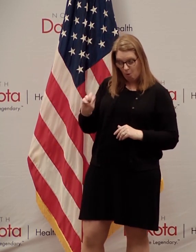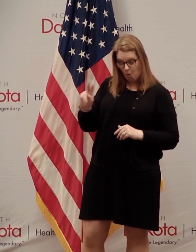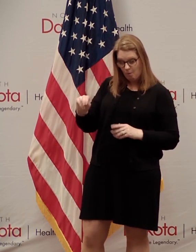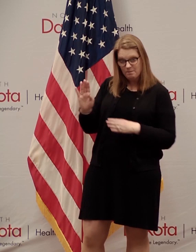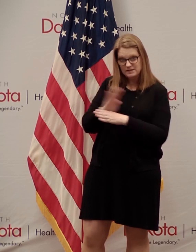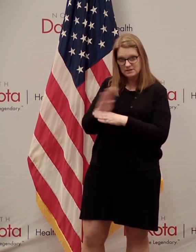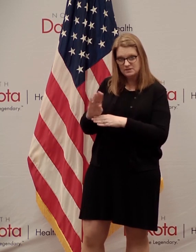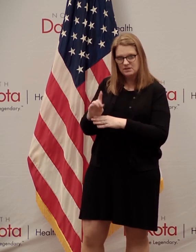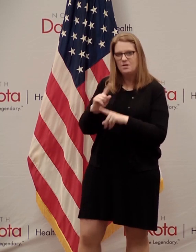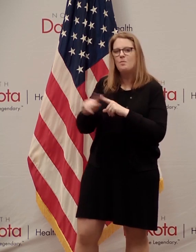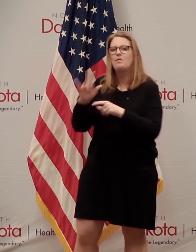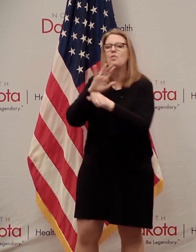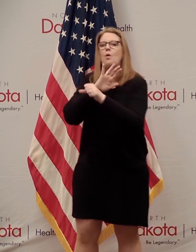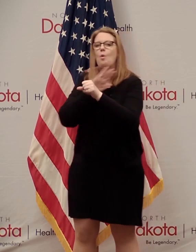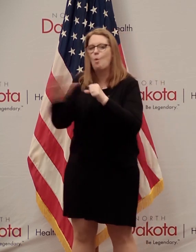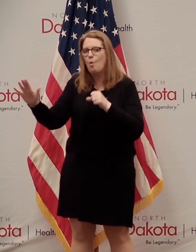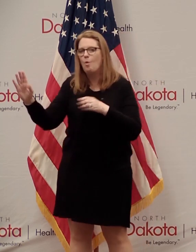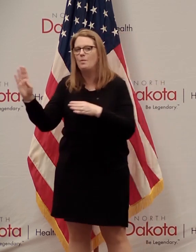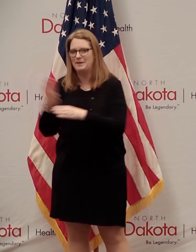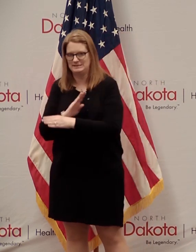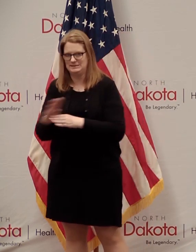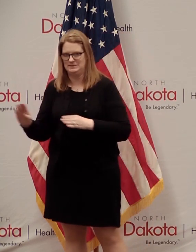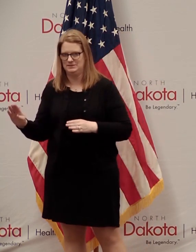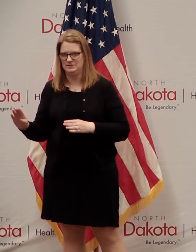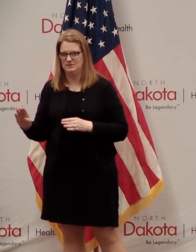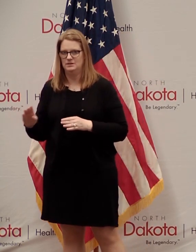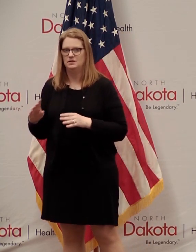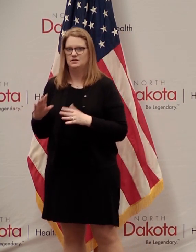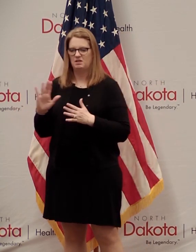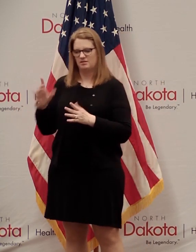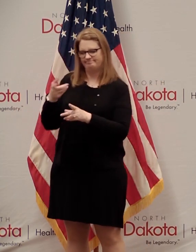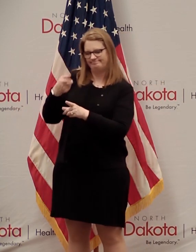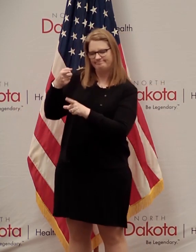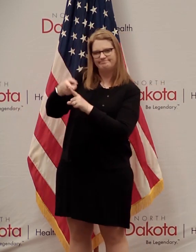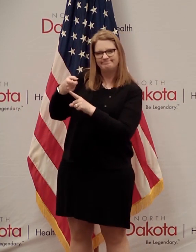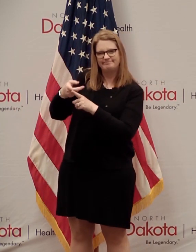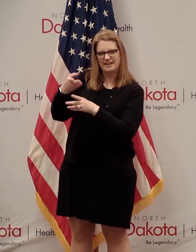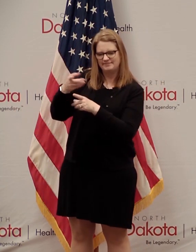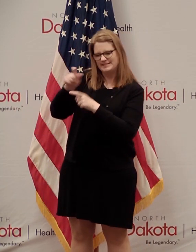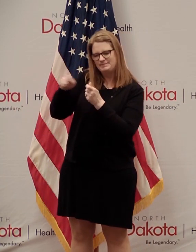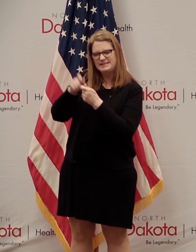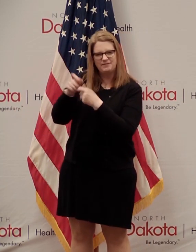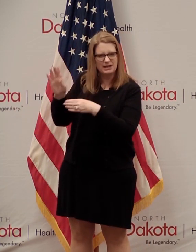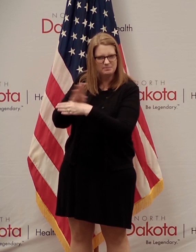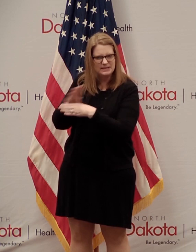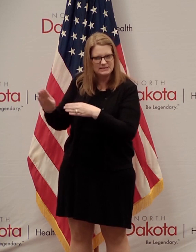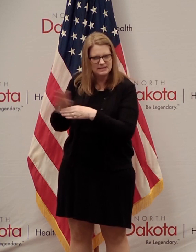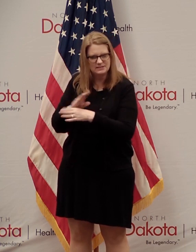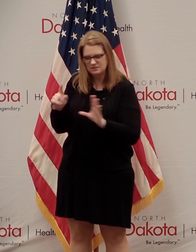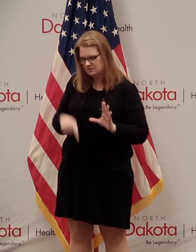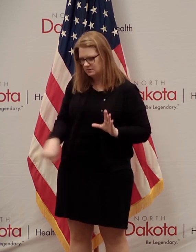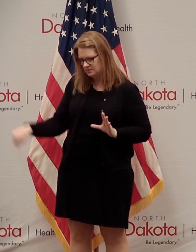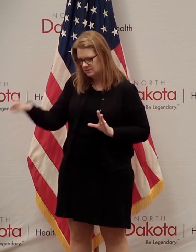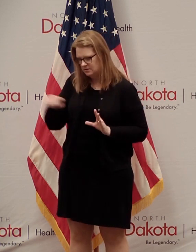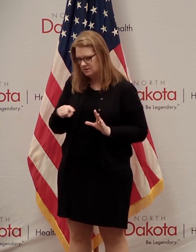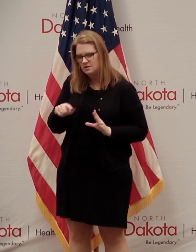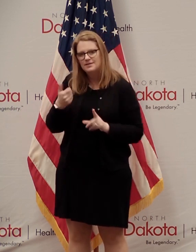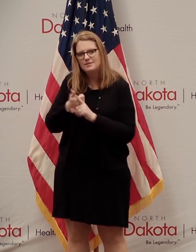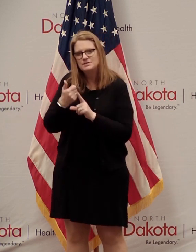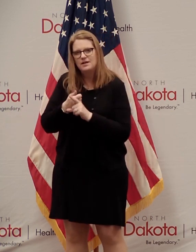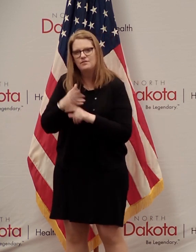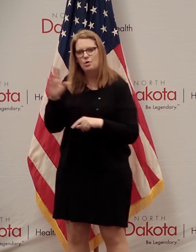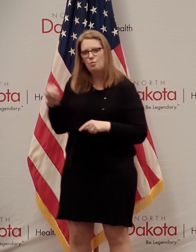their industry and speaking for the greater good. Now, the goal of these work groups is to arrive at a North Dakota